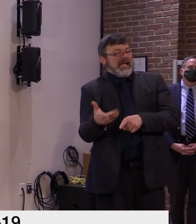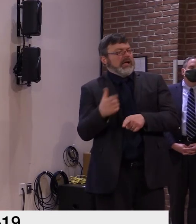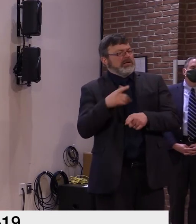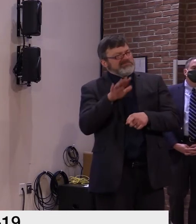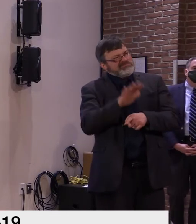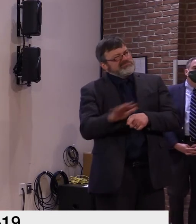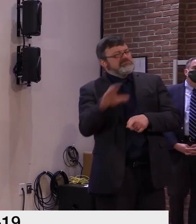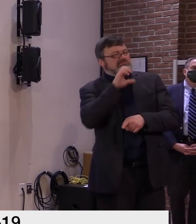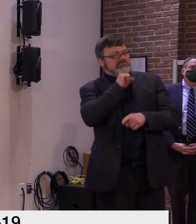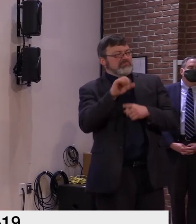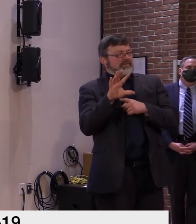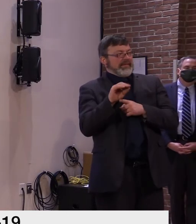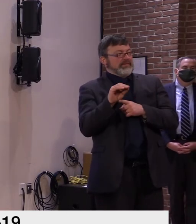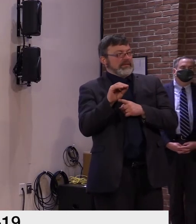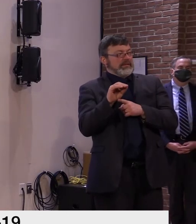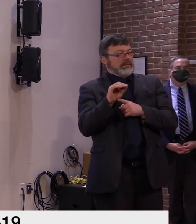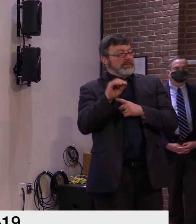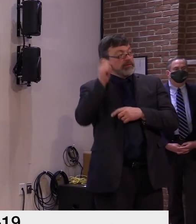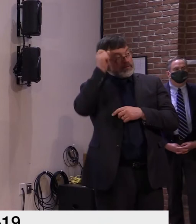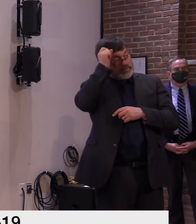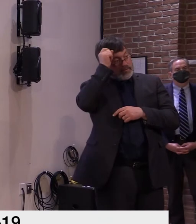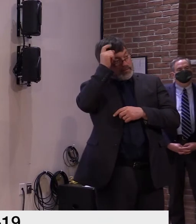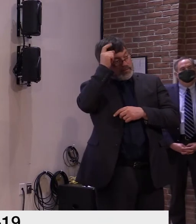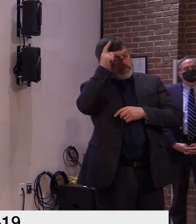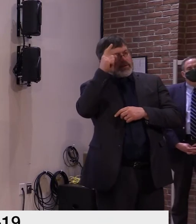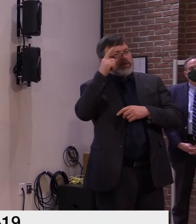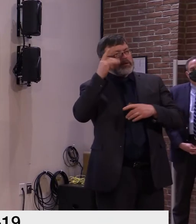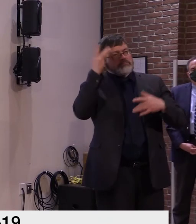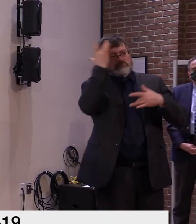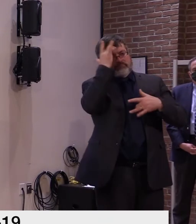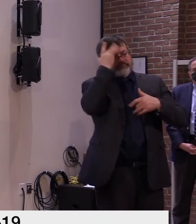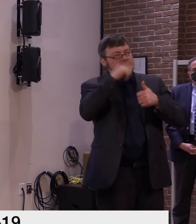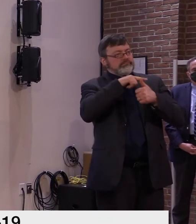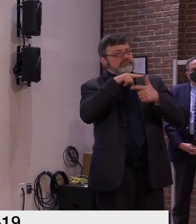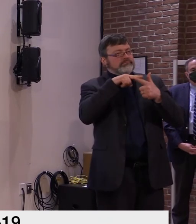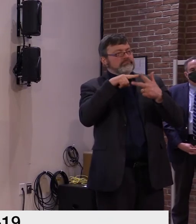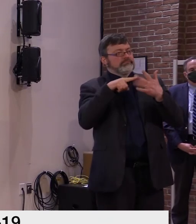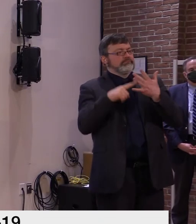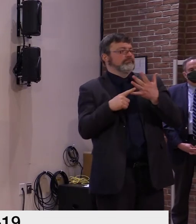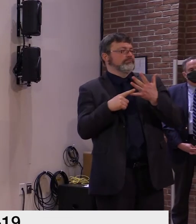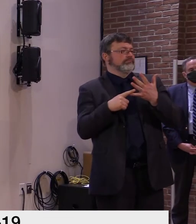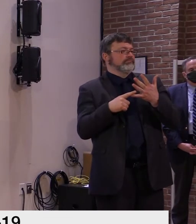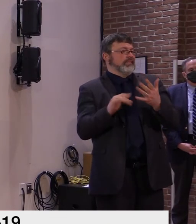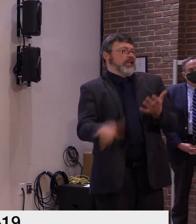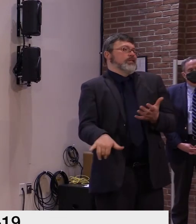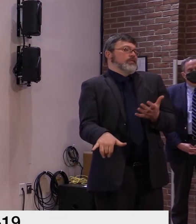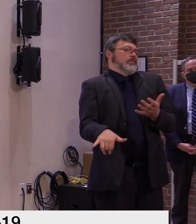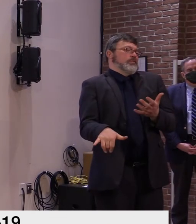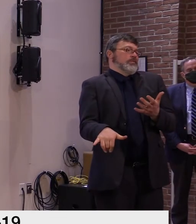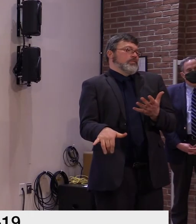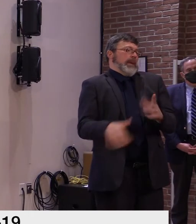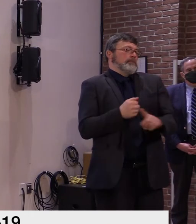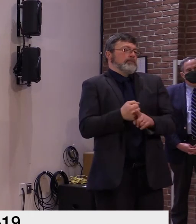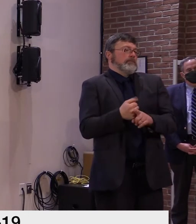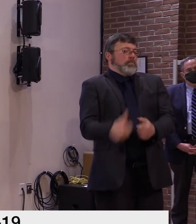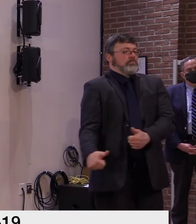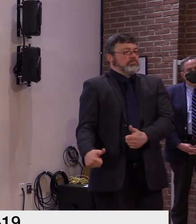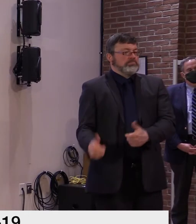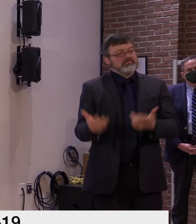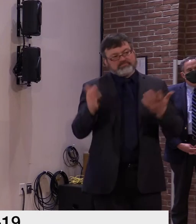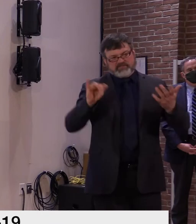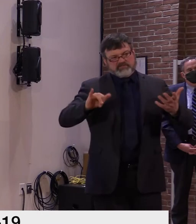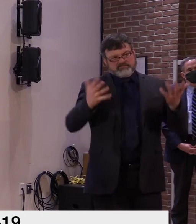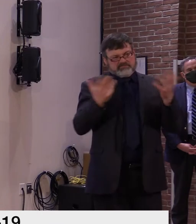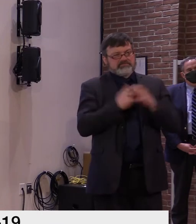illness that was accounting for the predilection towards death.